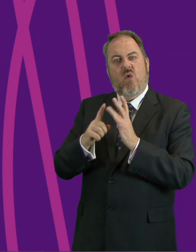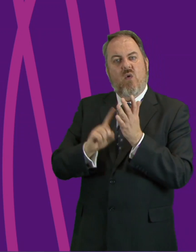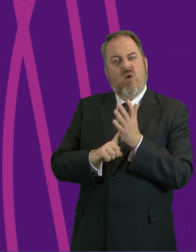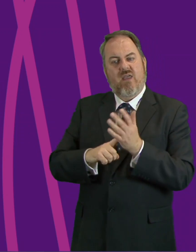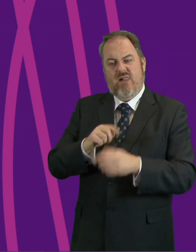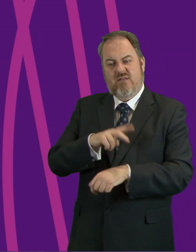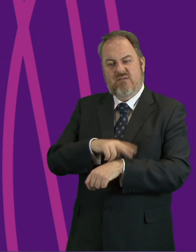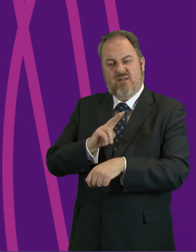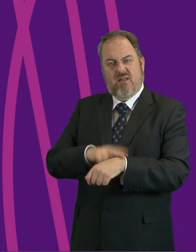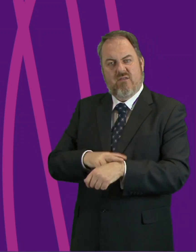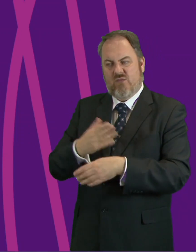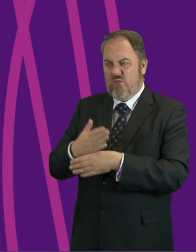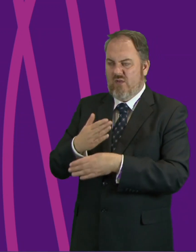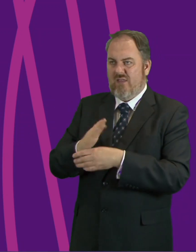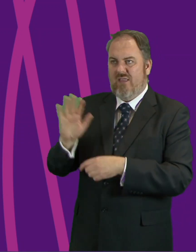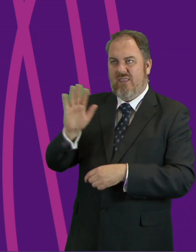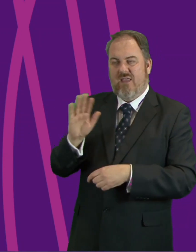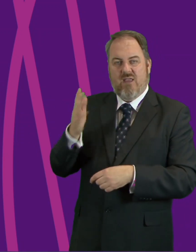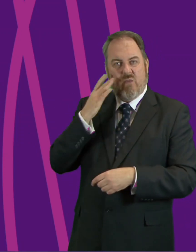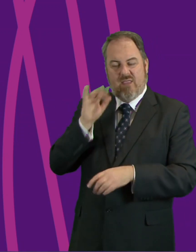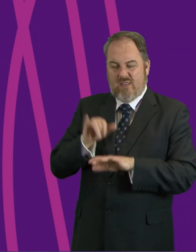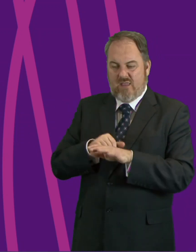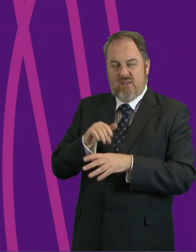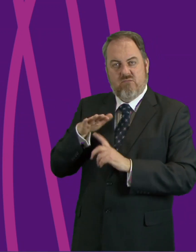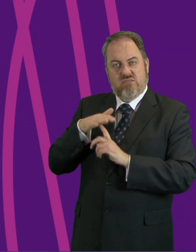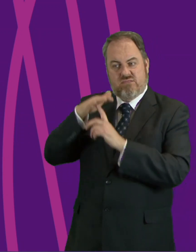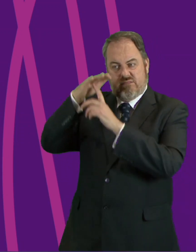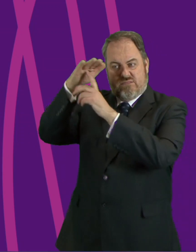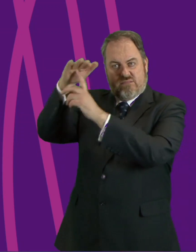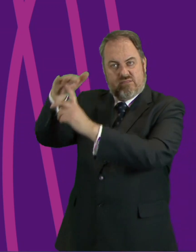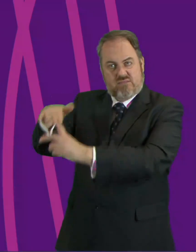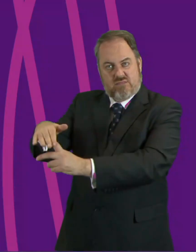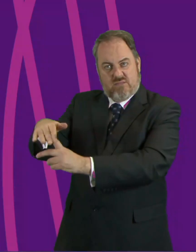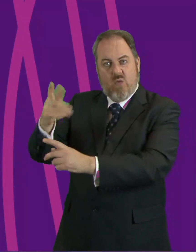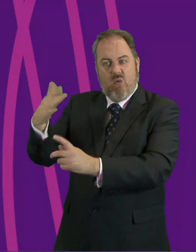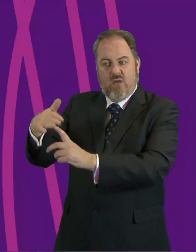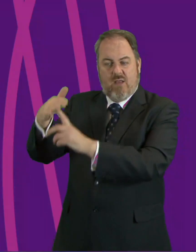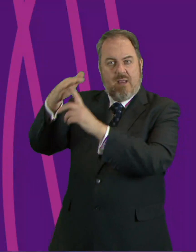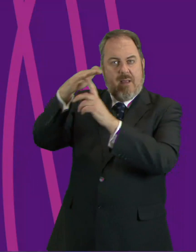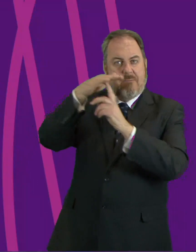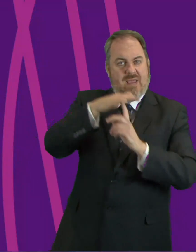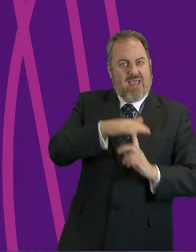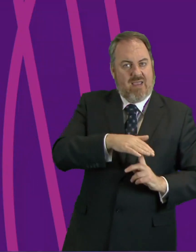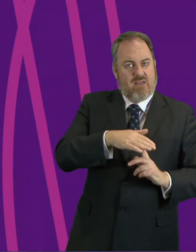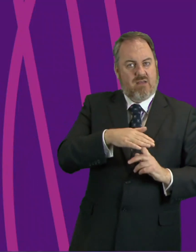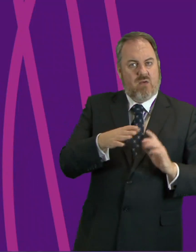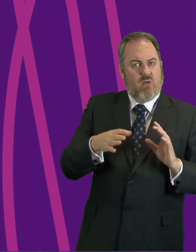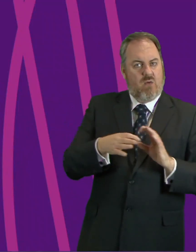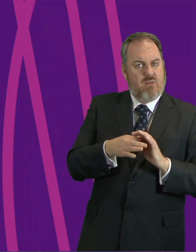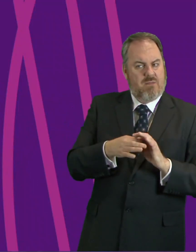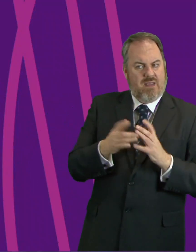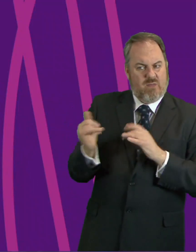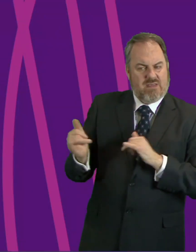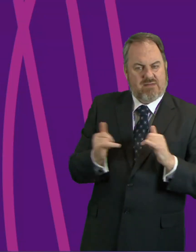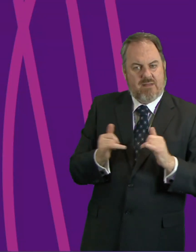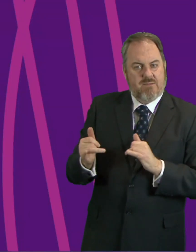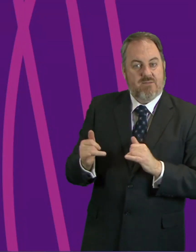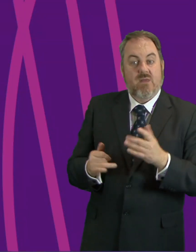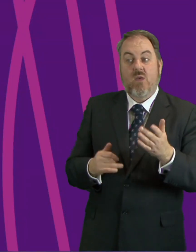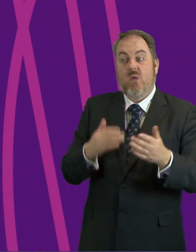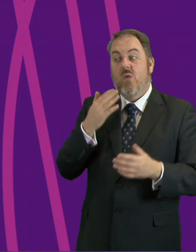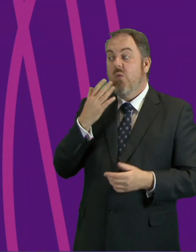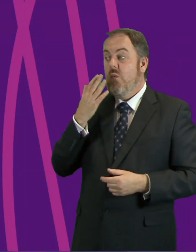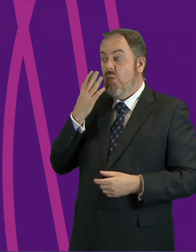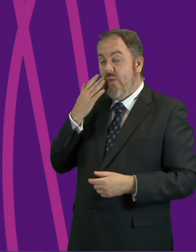when they deploy offshore, and, of course, when they come home? First Minister. Well, when workers in that category are onshore, they can use